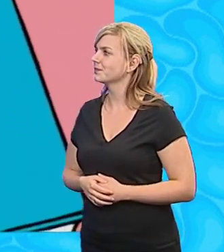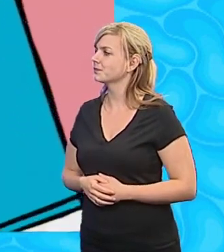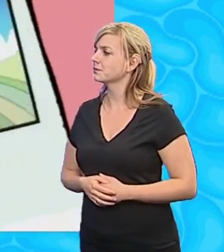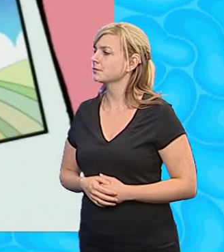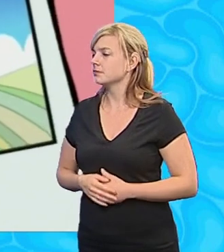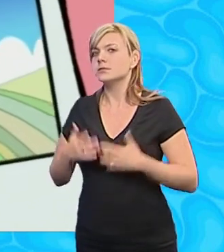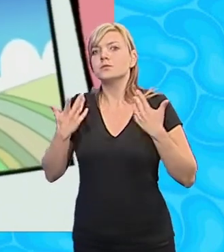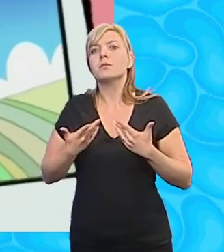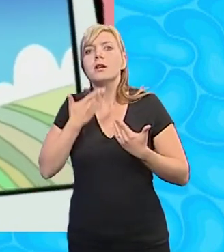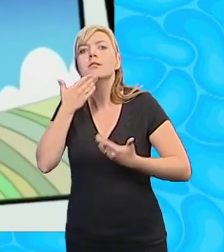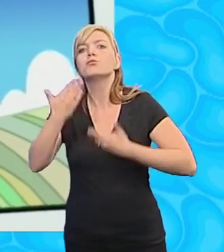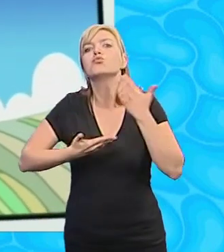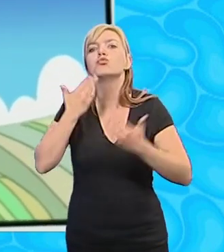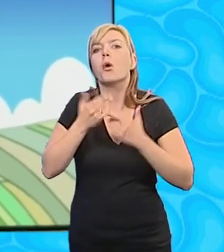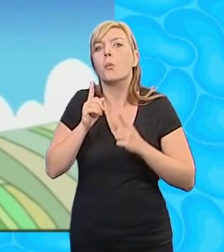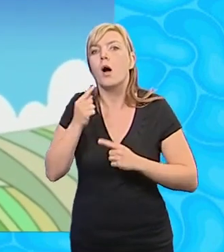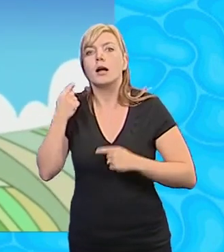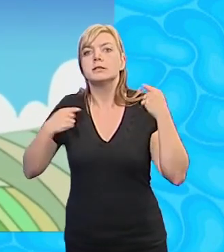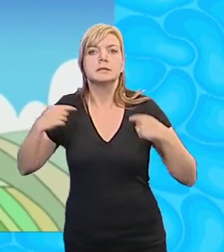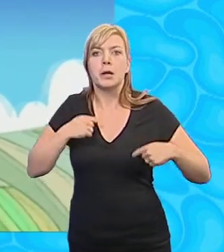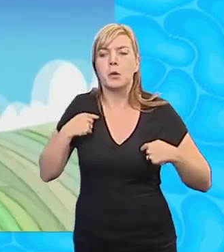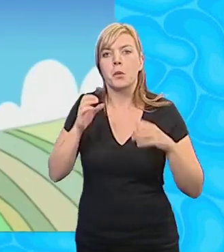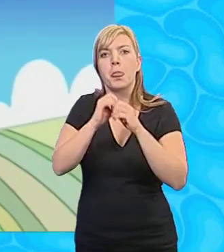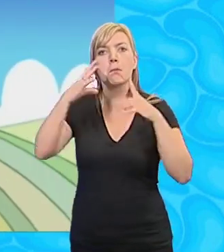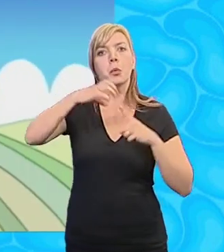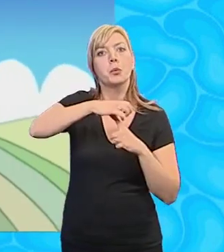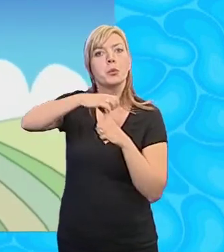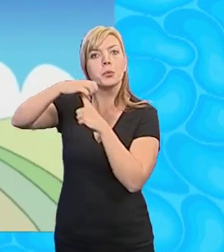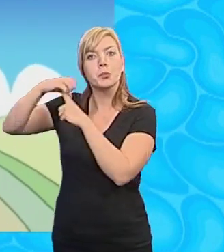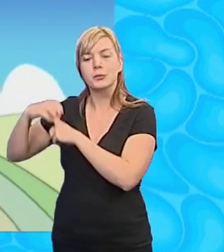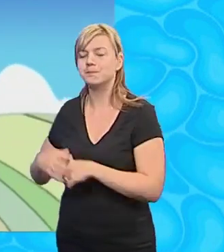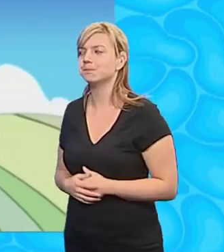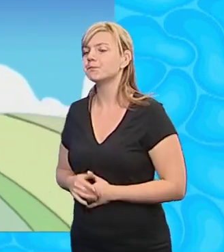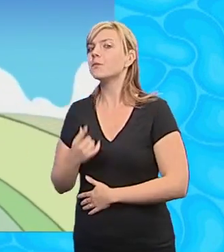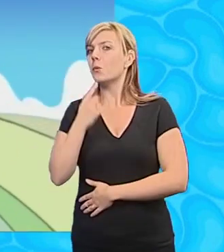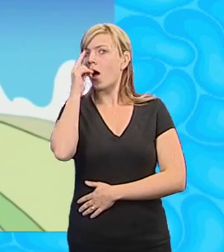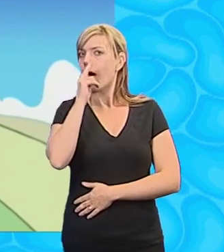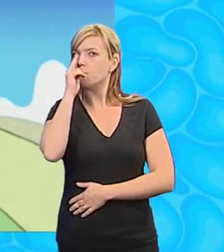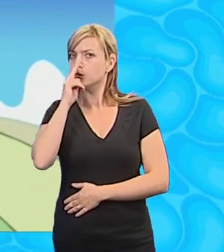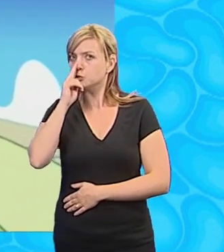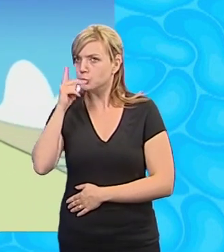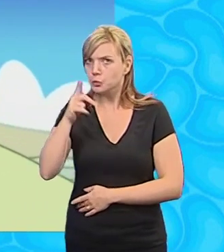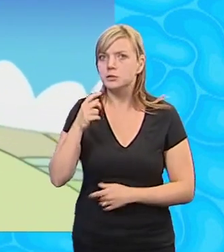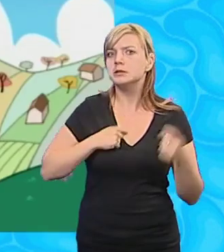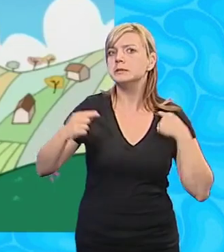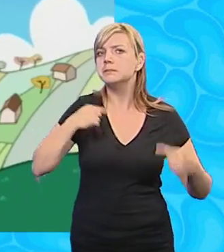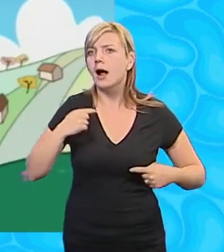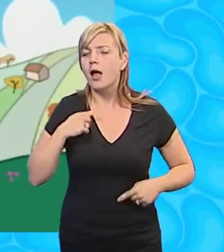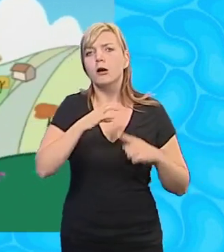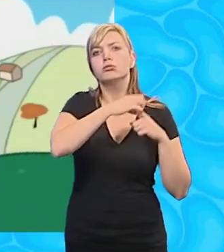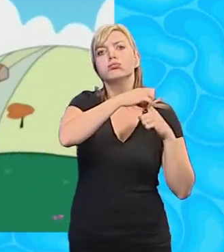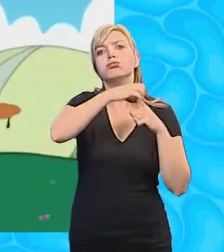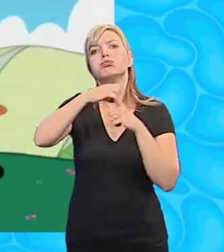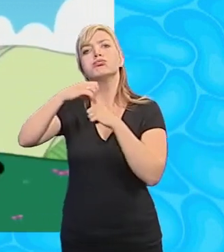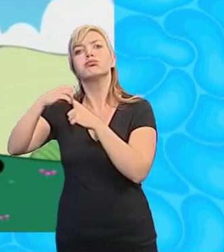Today's story is Speckle and the Balloon Ride. One afternoon, Speckle was floating through the sky in a hot air